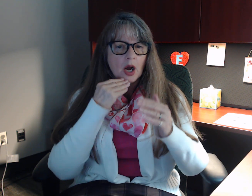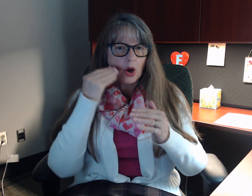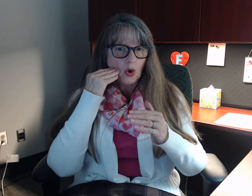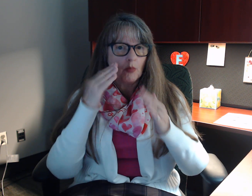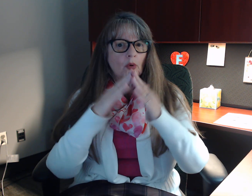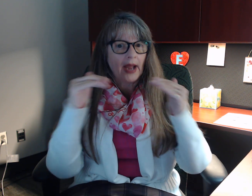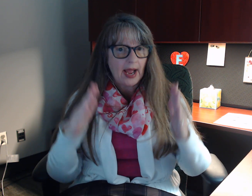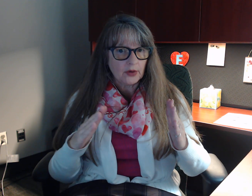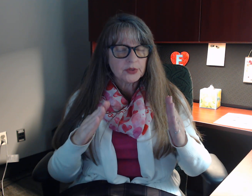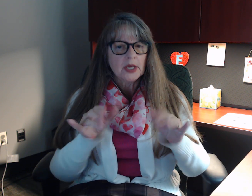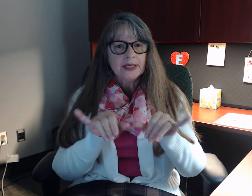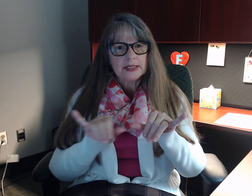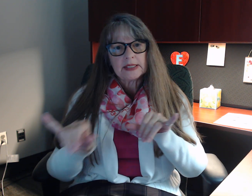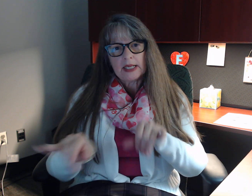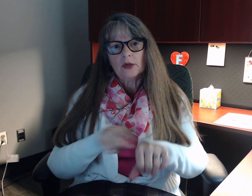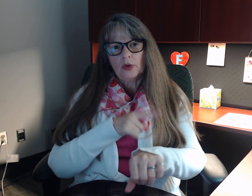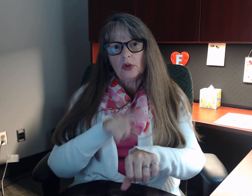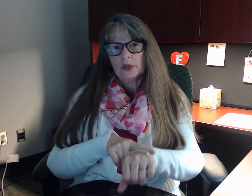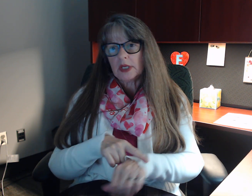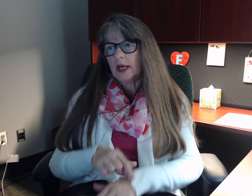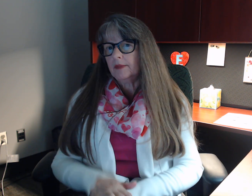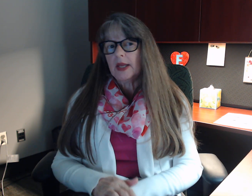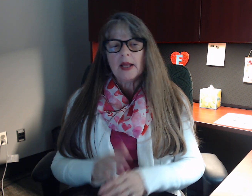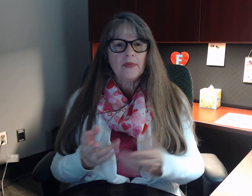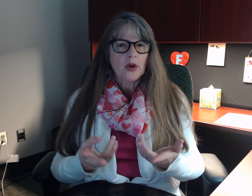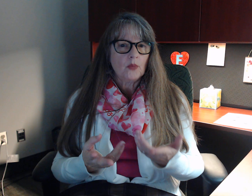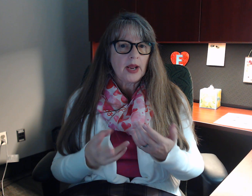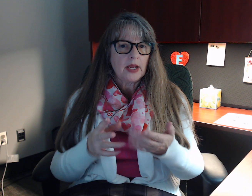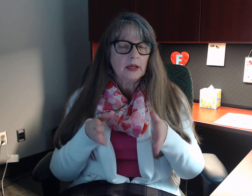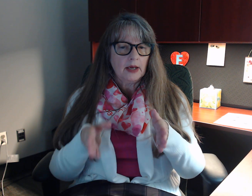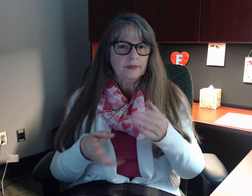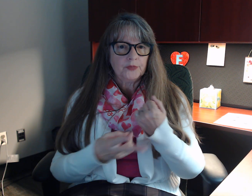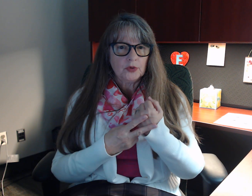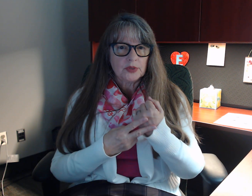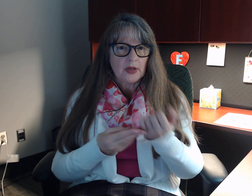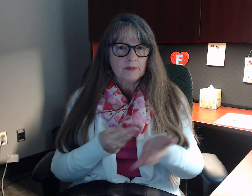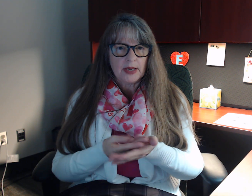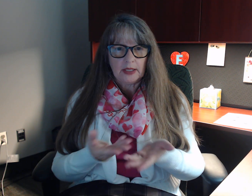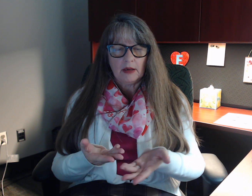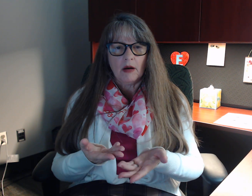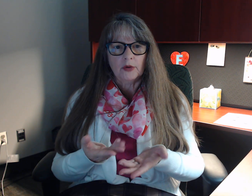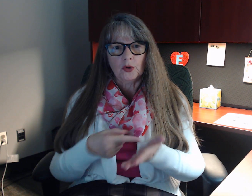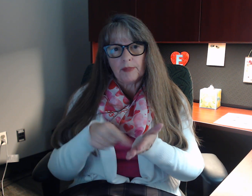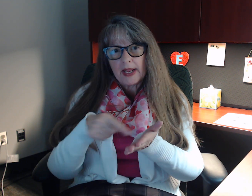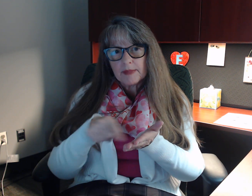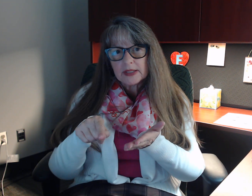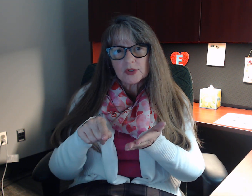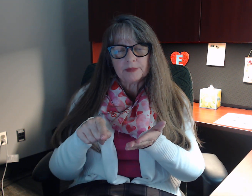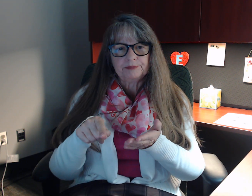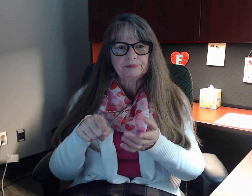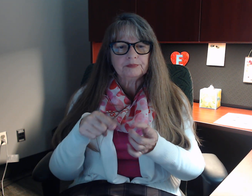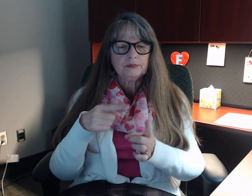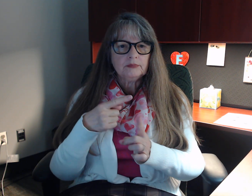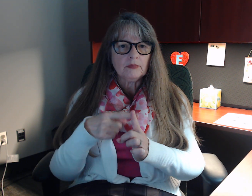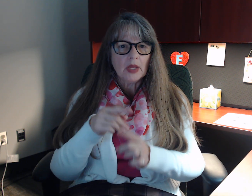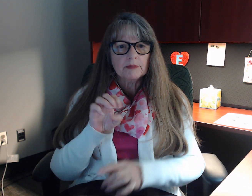home or a house, to stay there a long time, and that way you save money on your payments and plus